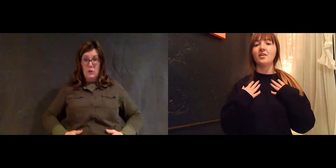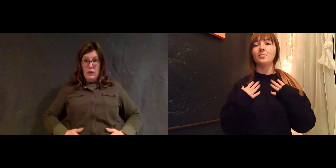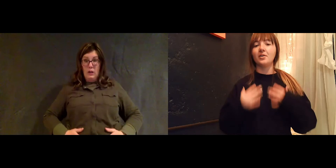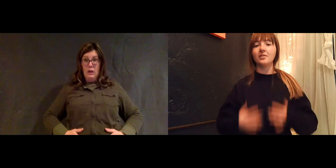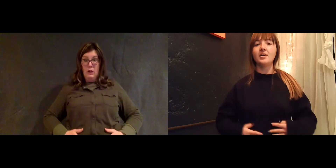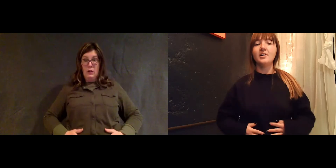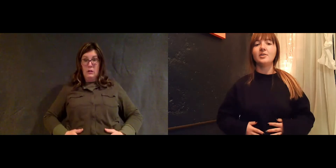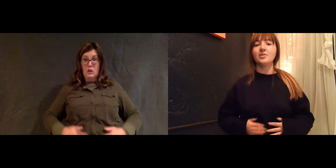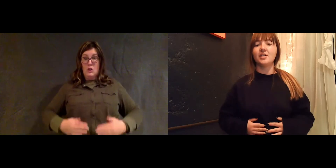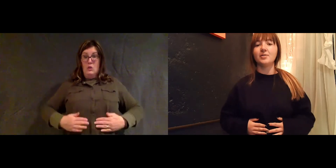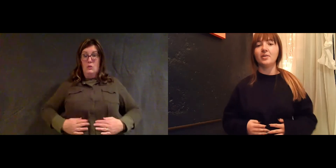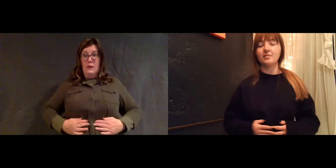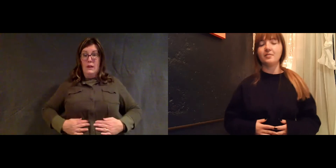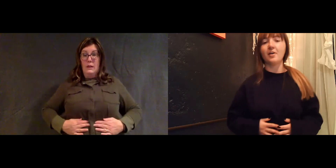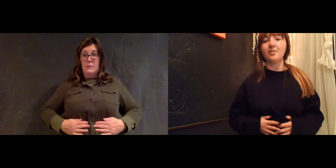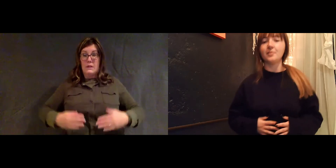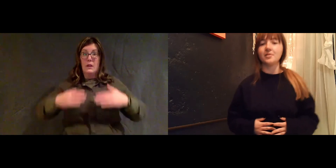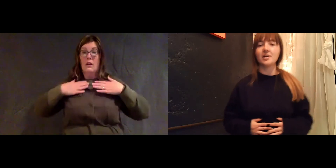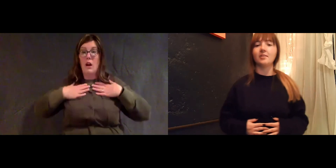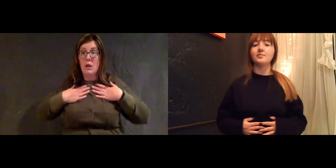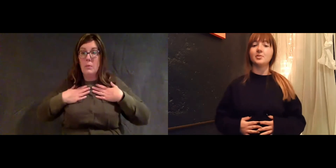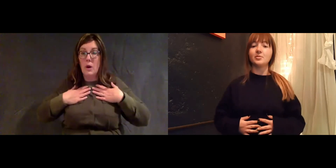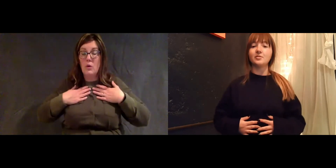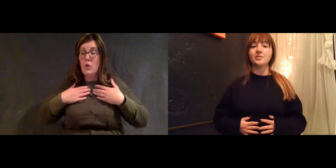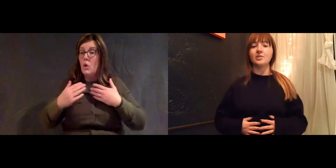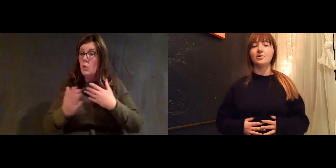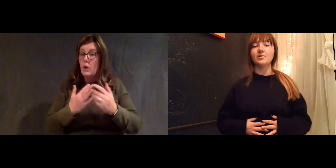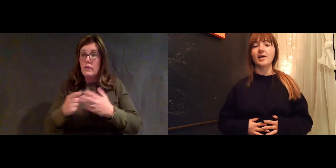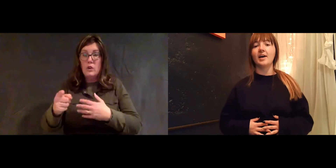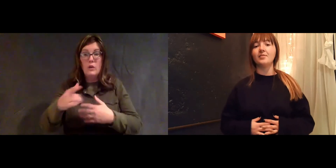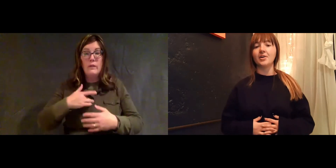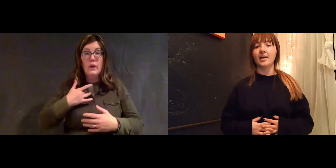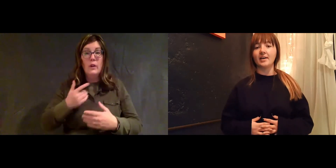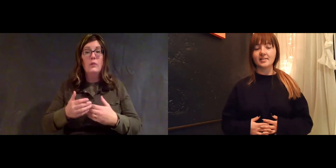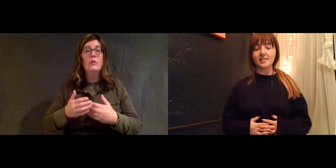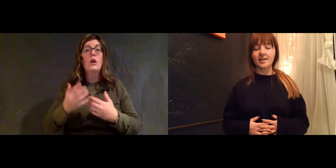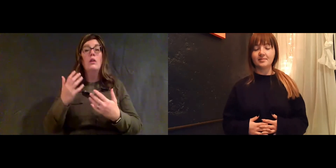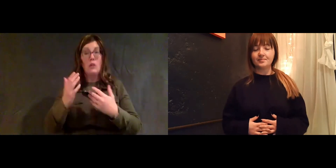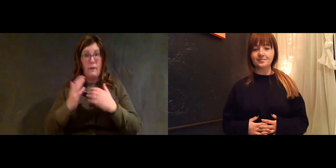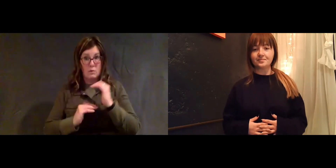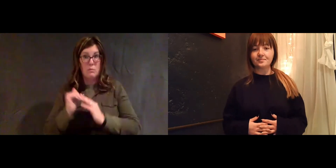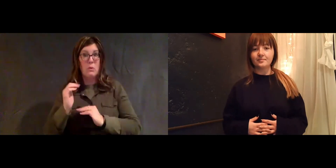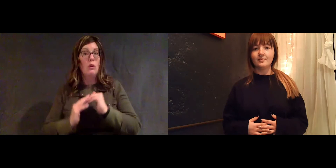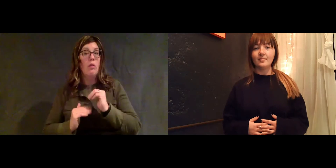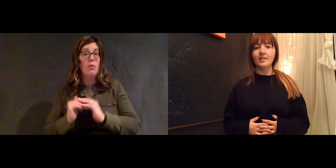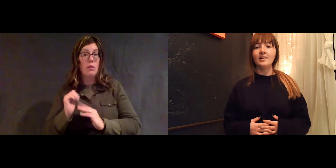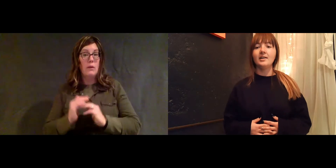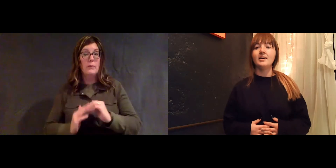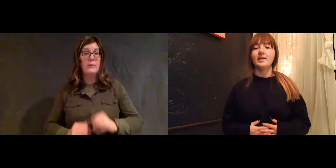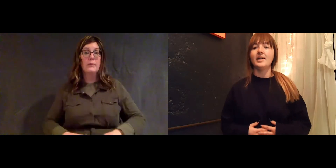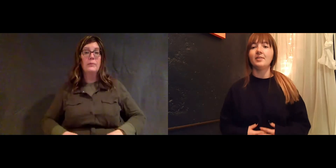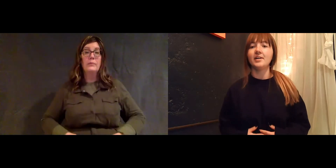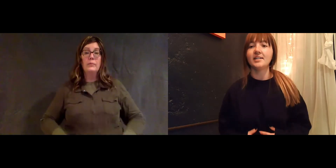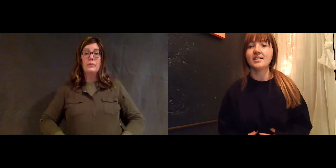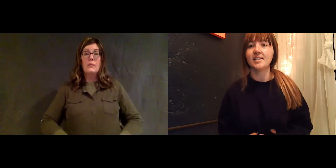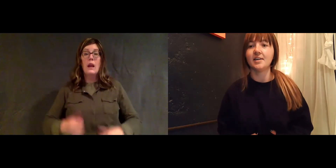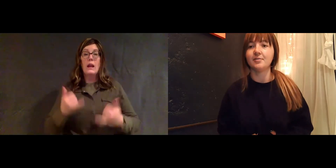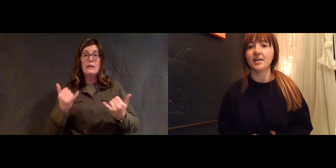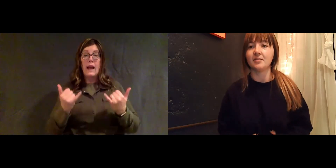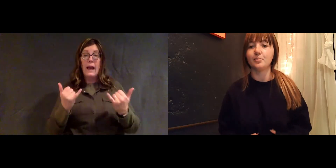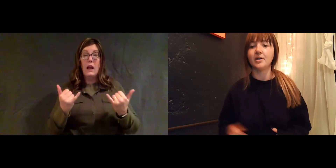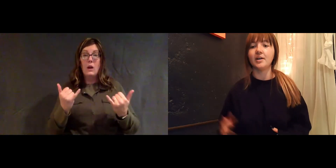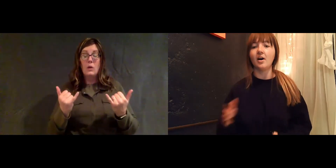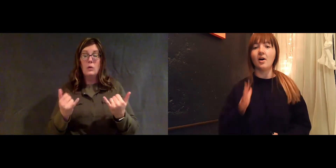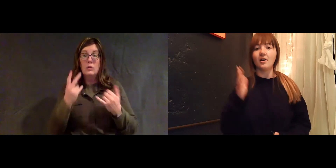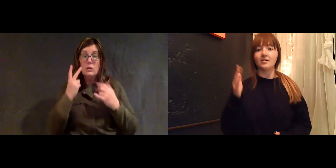your collarbone, whichever one felt the most comfortable for you to have your hands there. And now we're going to see if